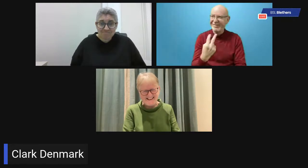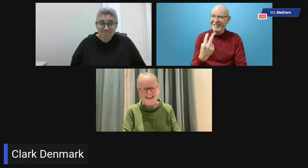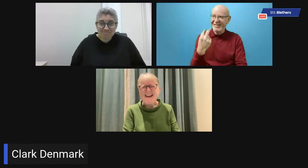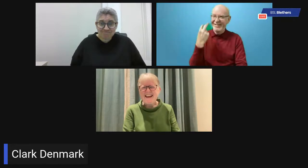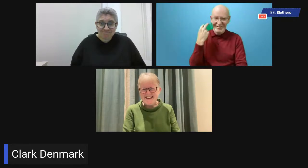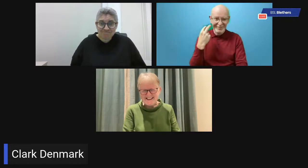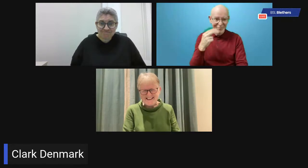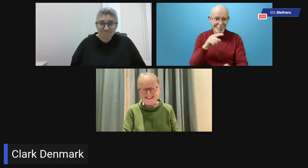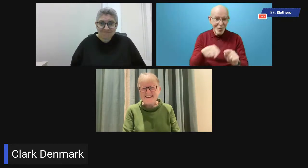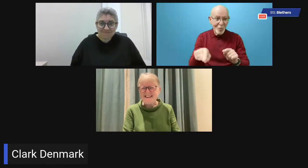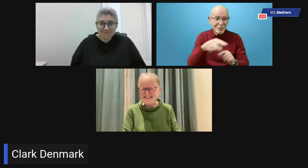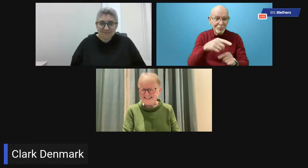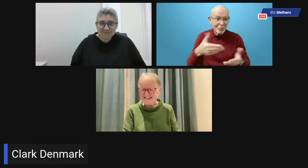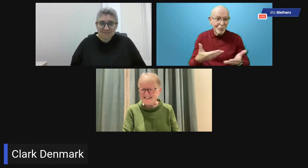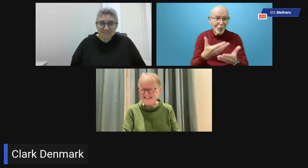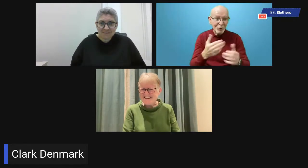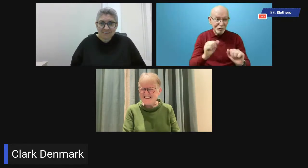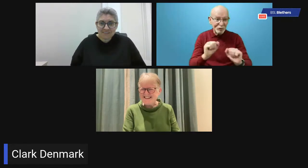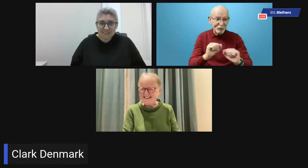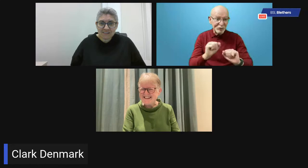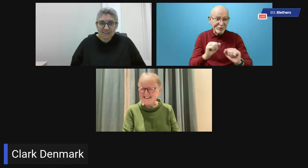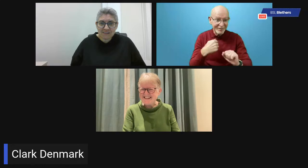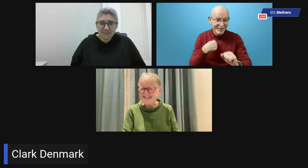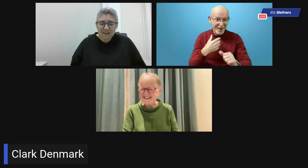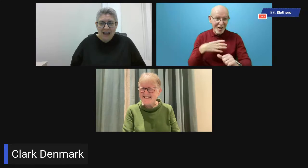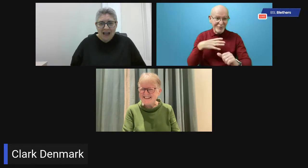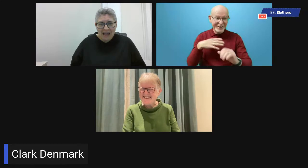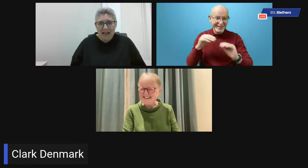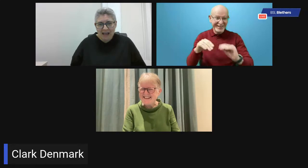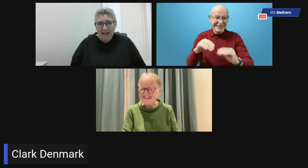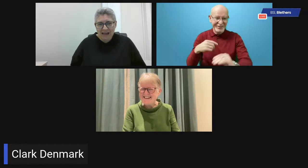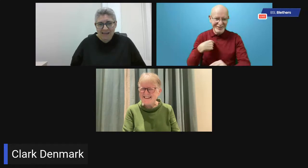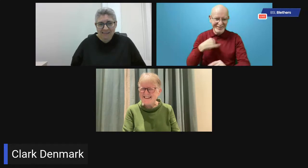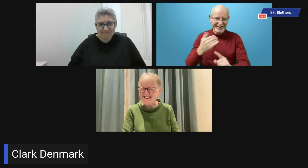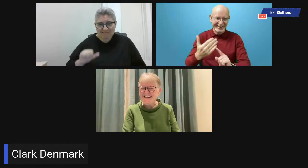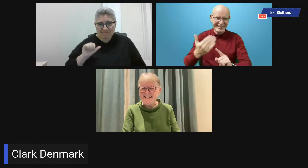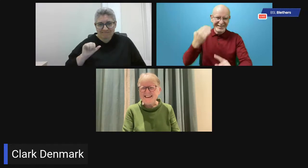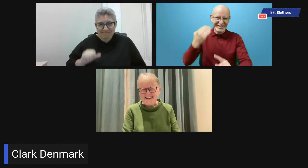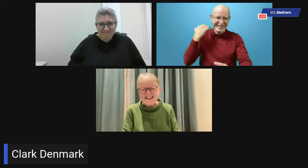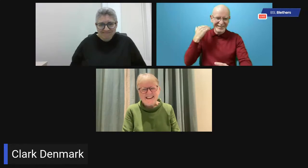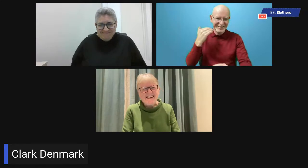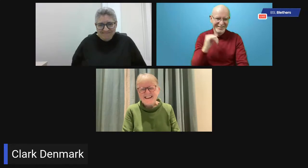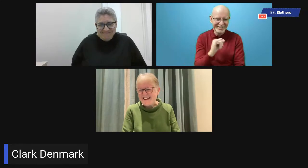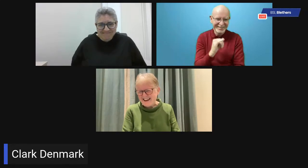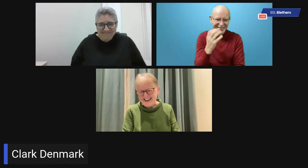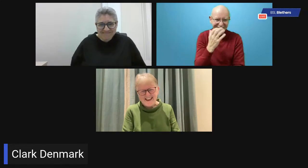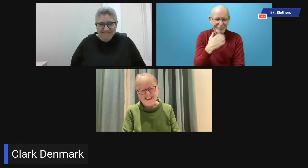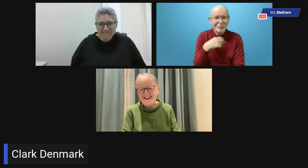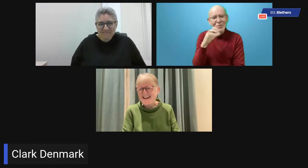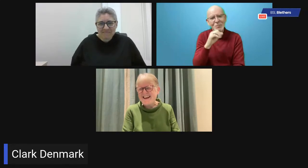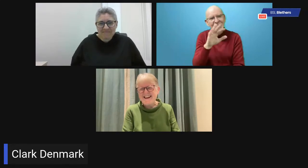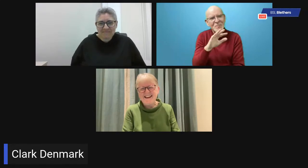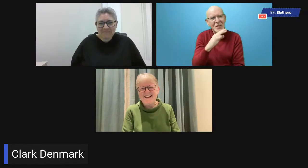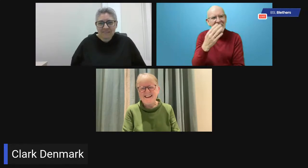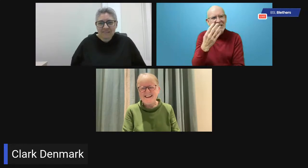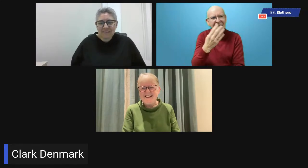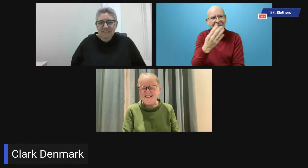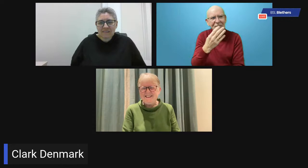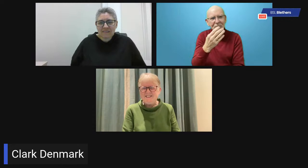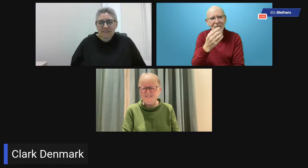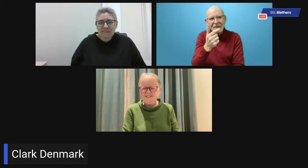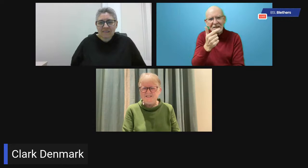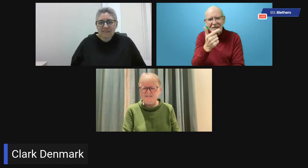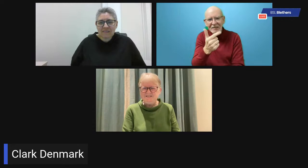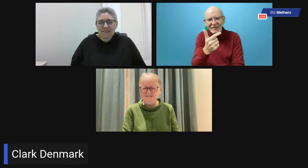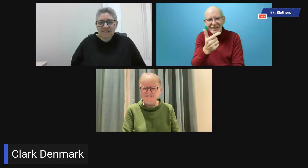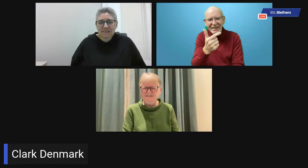Well, when I was looking at Emma's talking about her journey, I was already teaching prior to that, and it